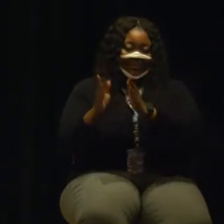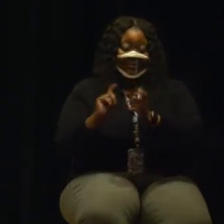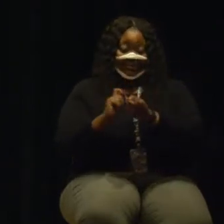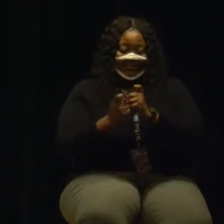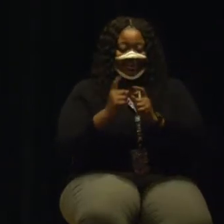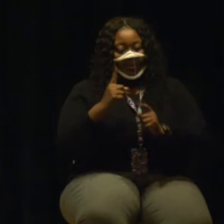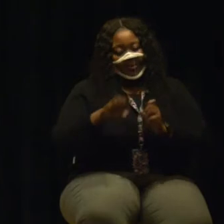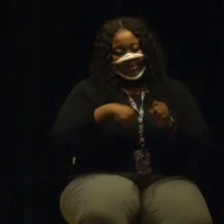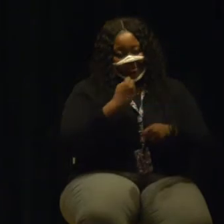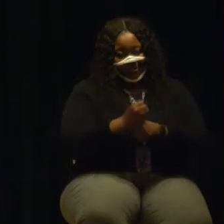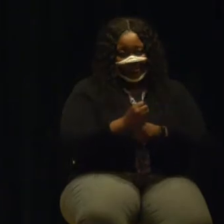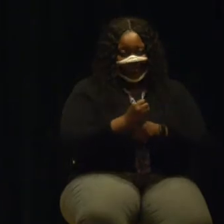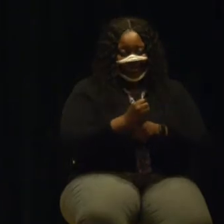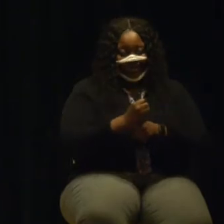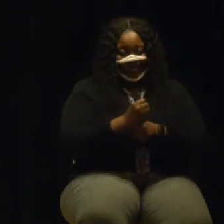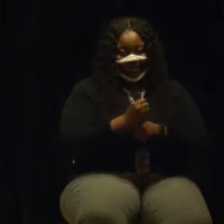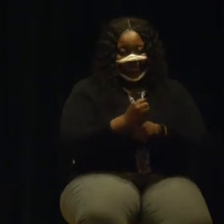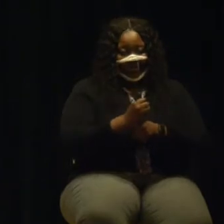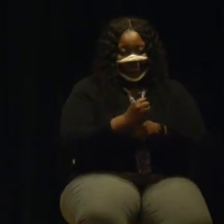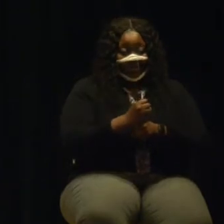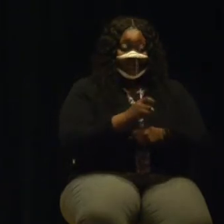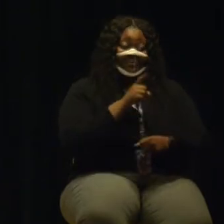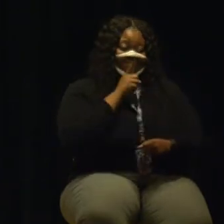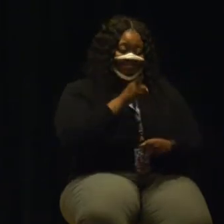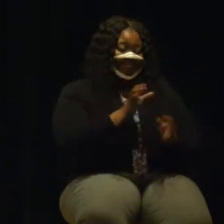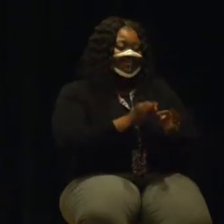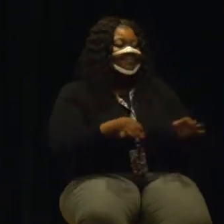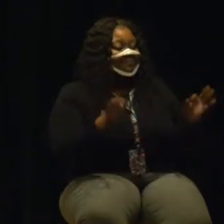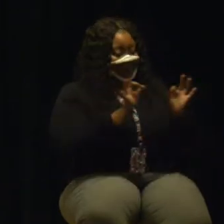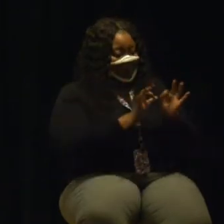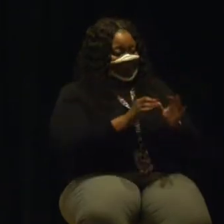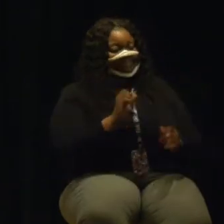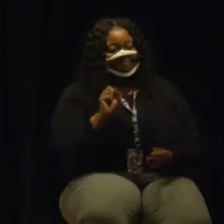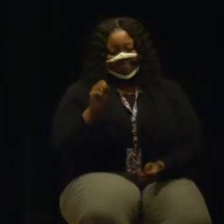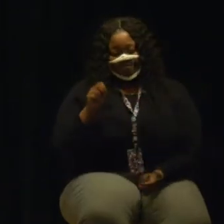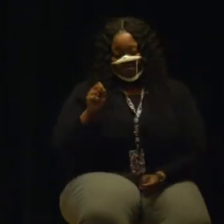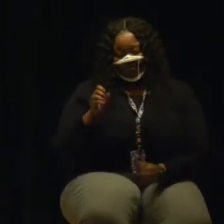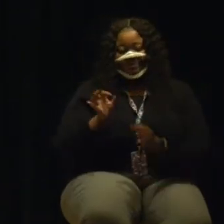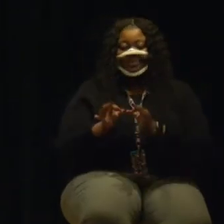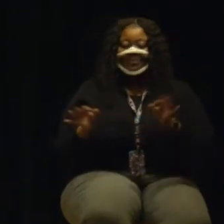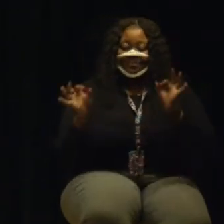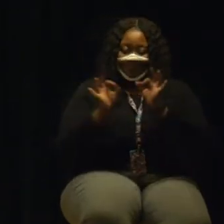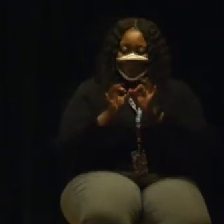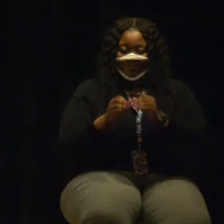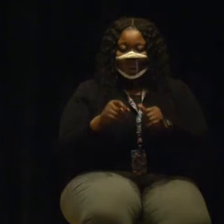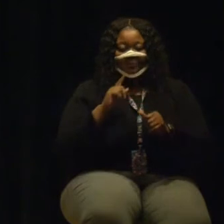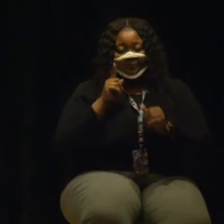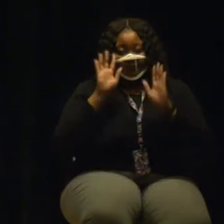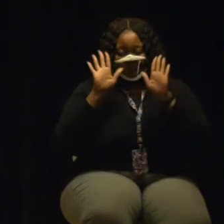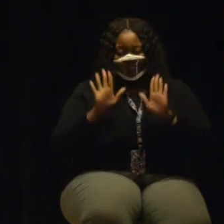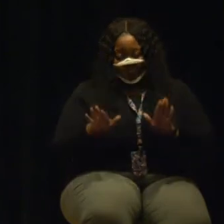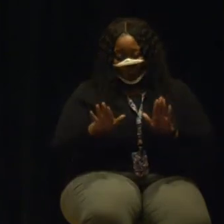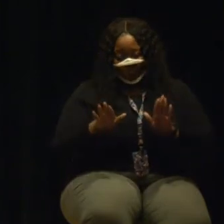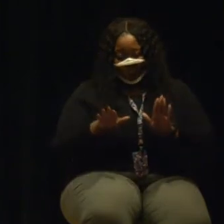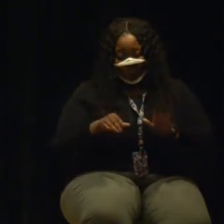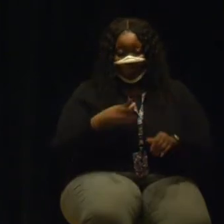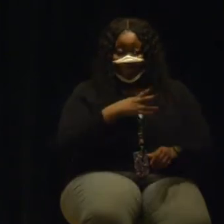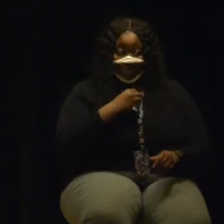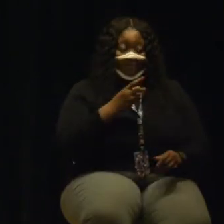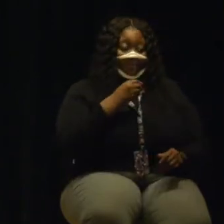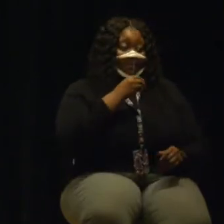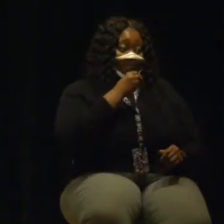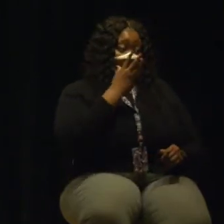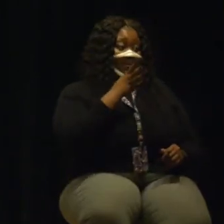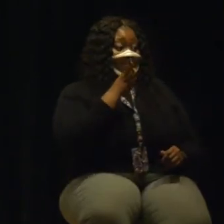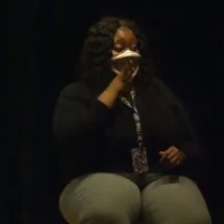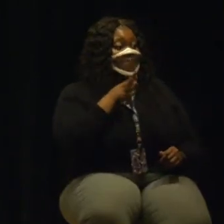in it more. And that's super important, actually. You know, yeah, I mean, it's so important. I mean, she's incredible. And she's a white woman. So like to